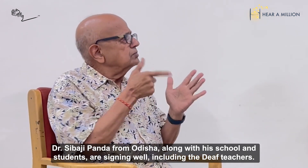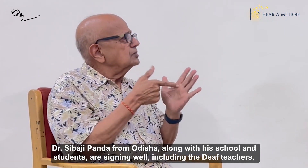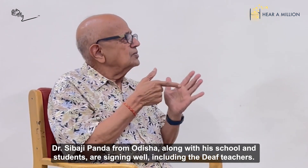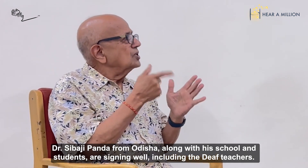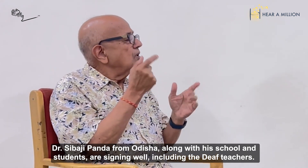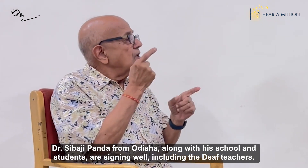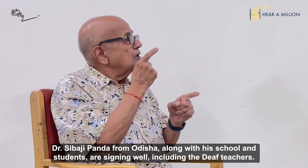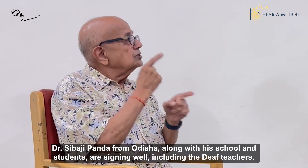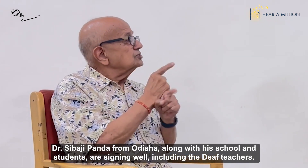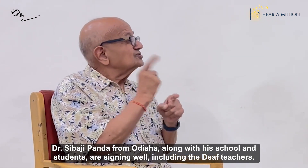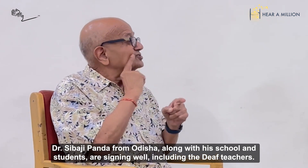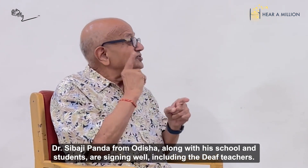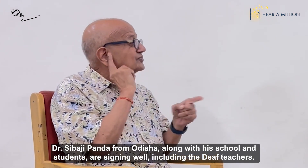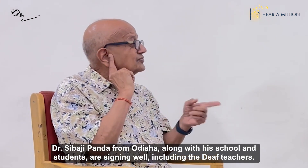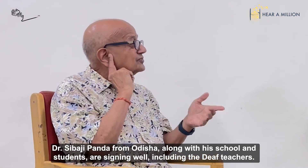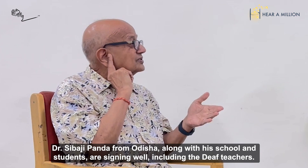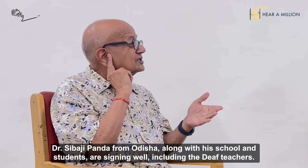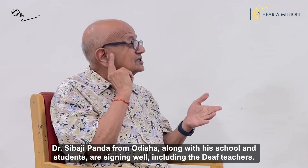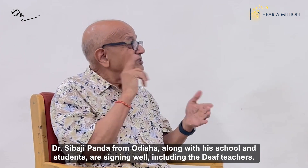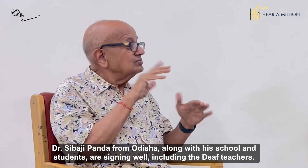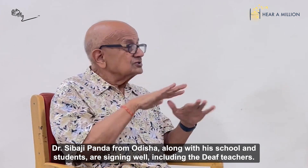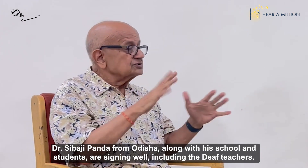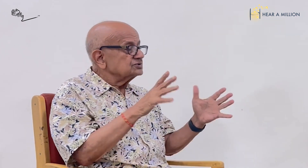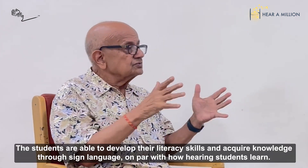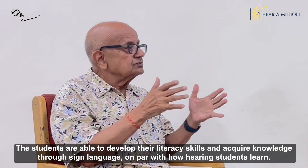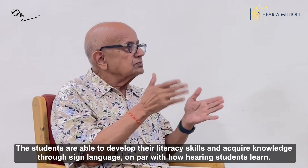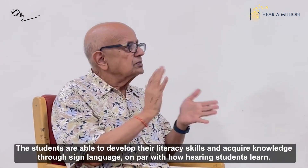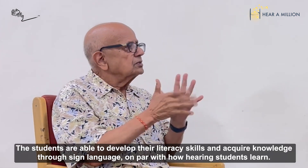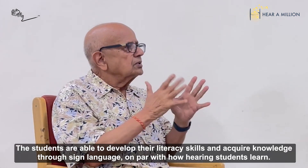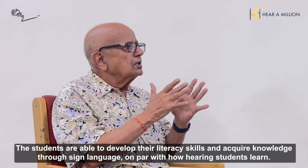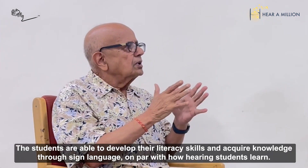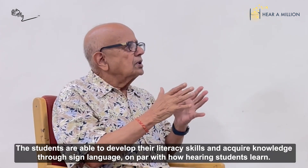so well, including the deaf teachers.